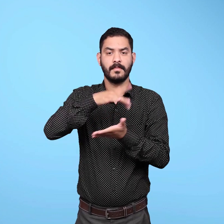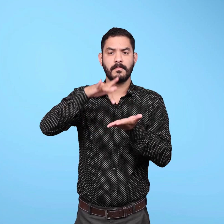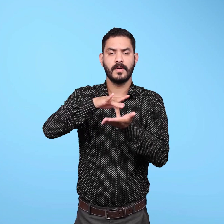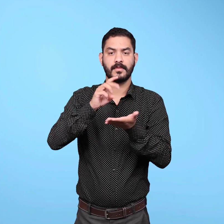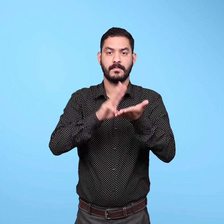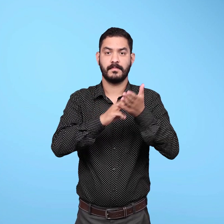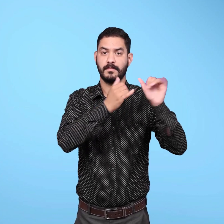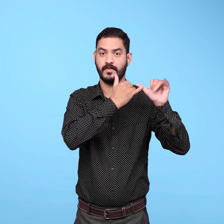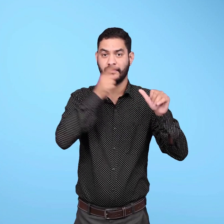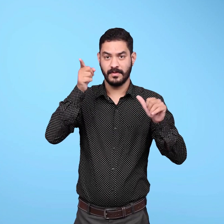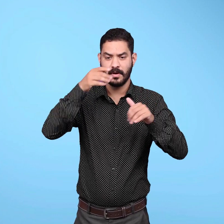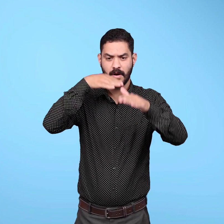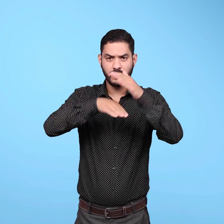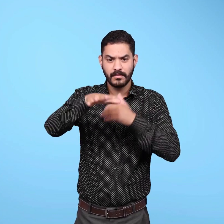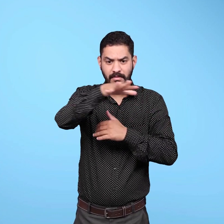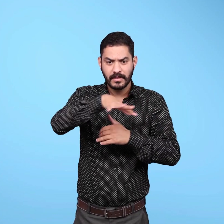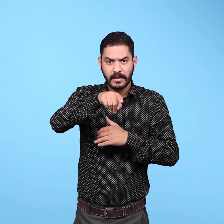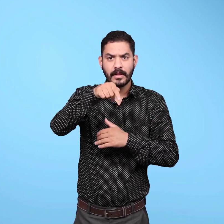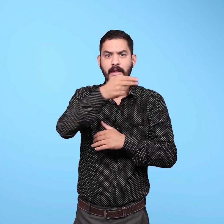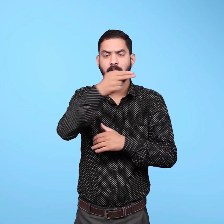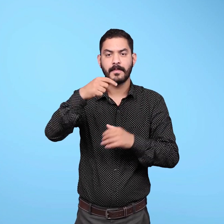Mathura became the second capital of the Kushanas.